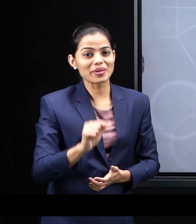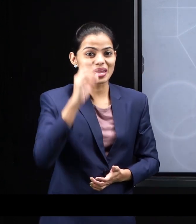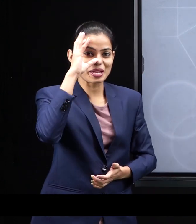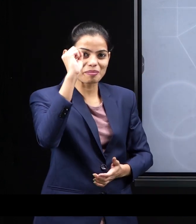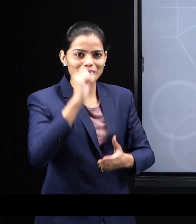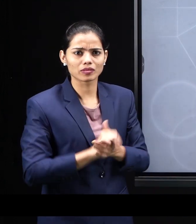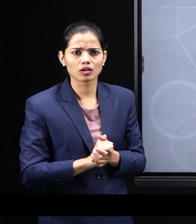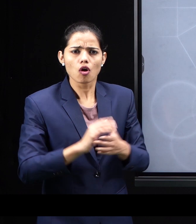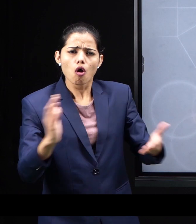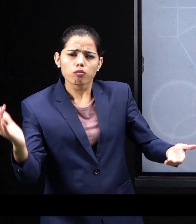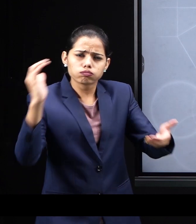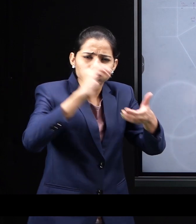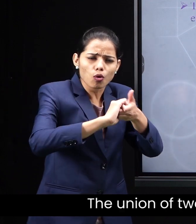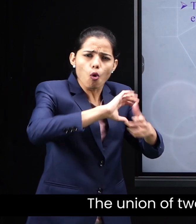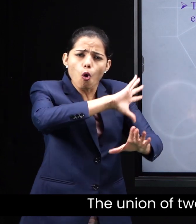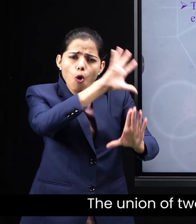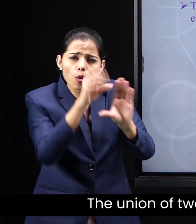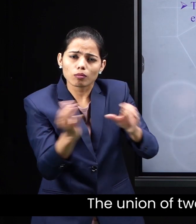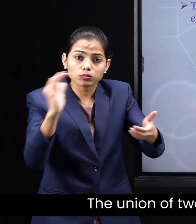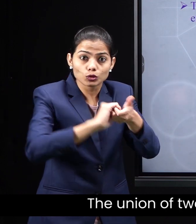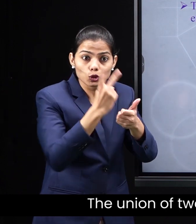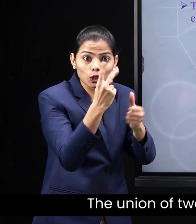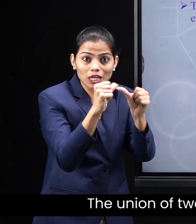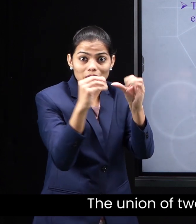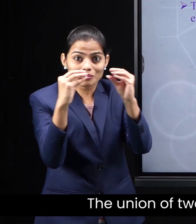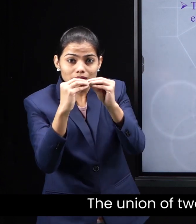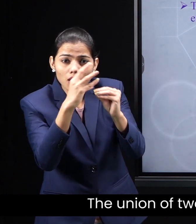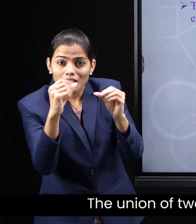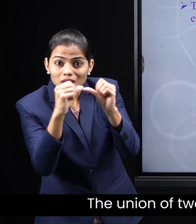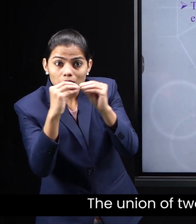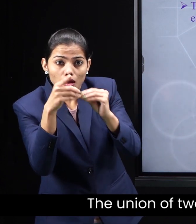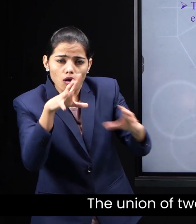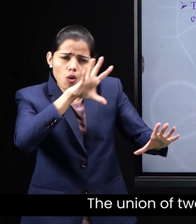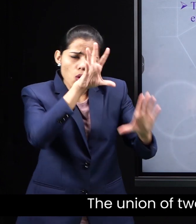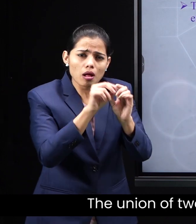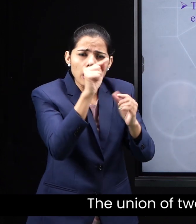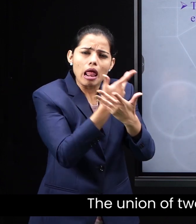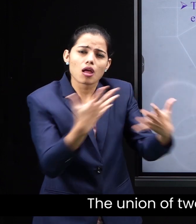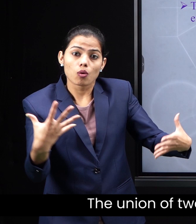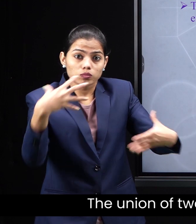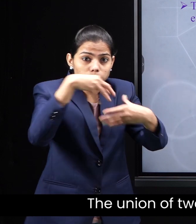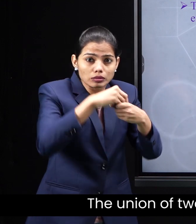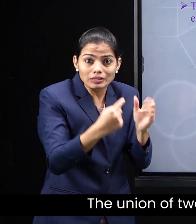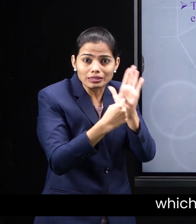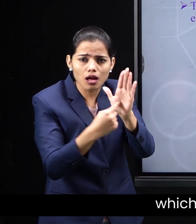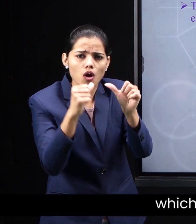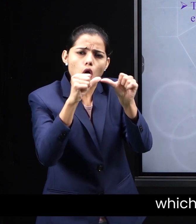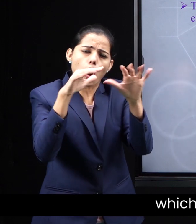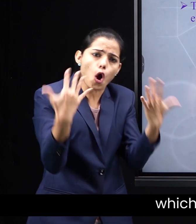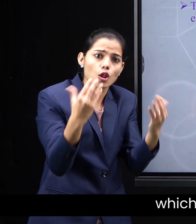Points to remember. The union of two sets A and B is the set of all elements which are either in